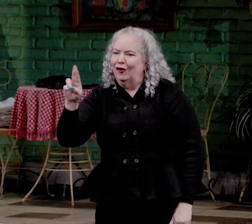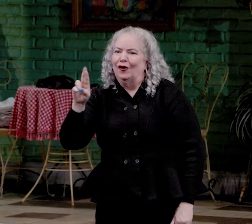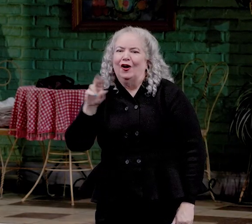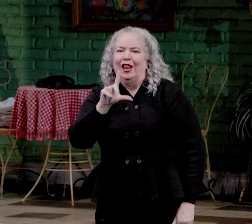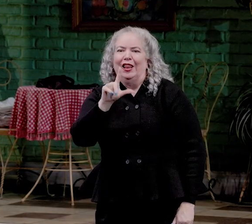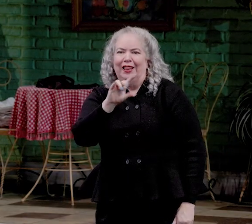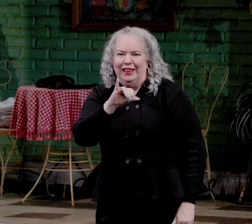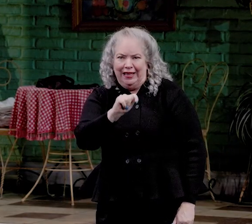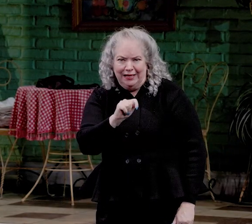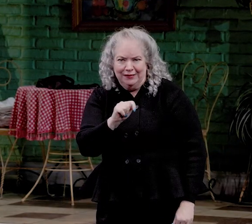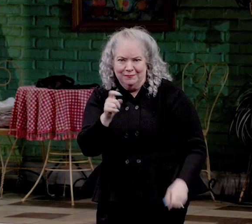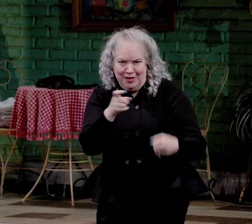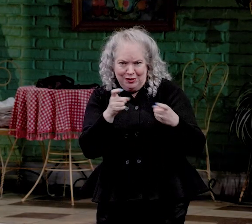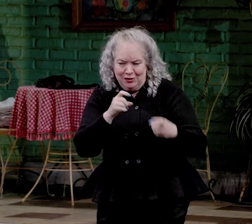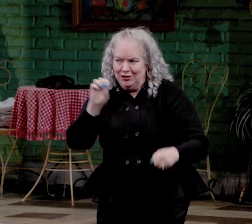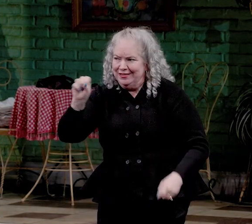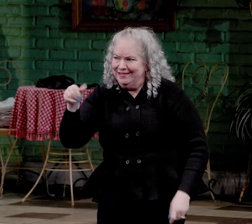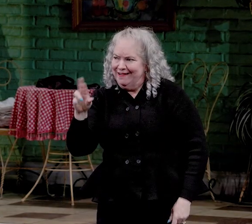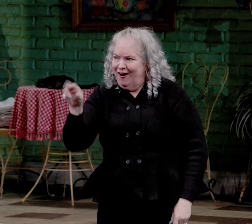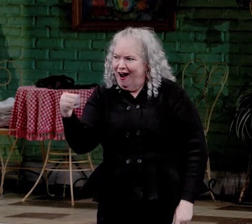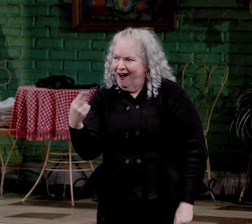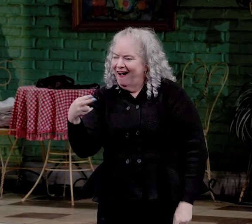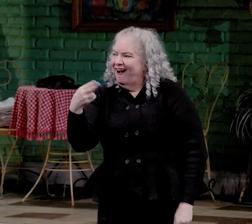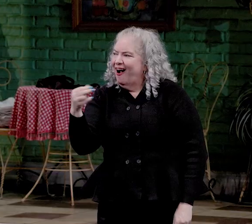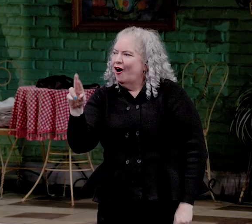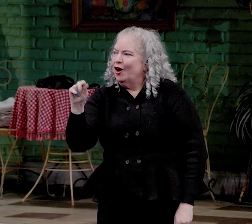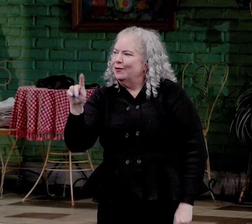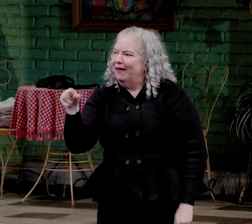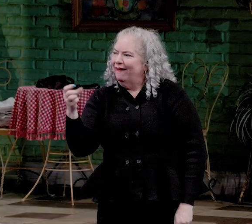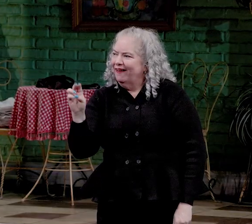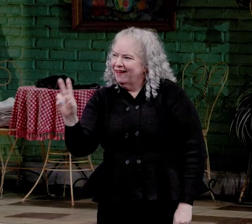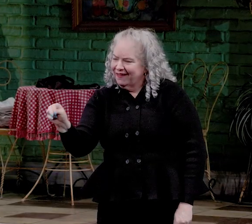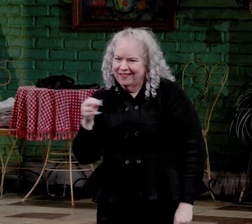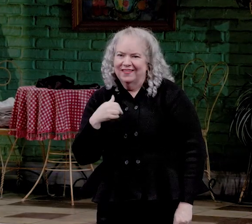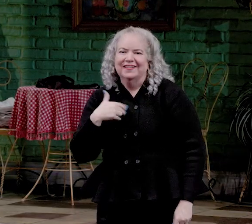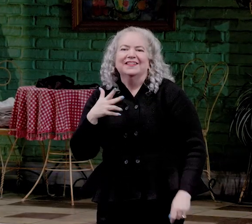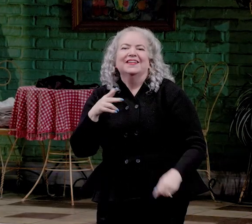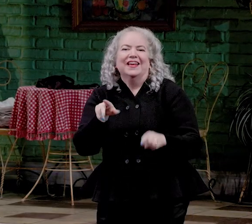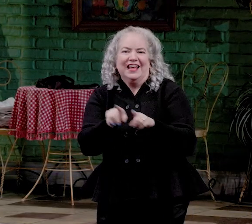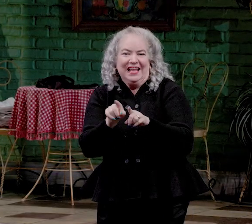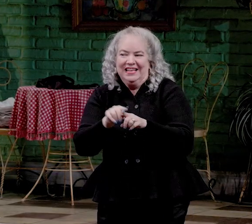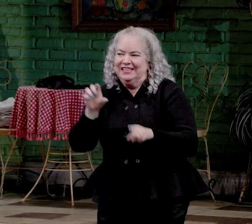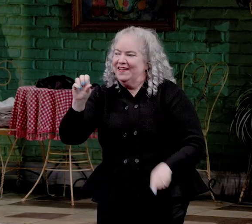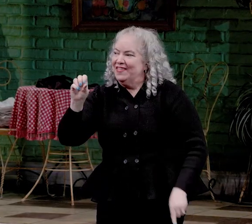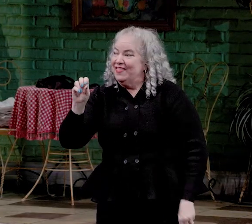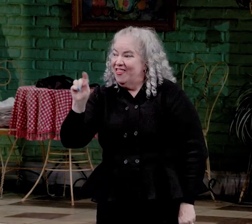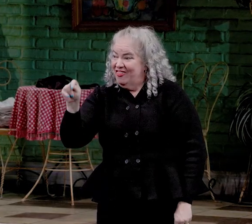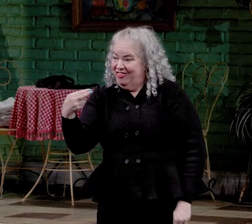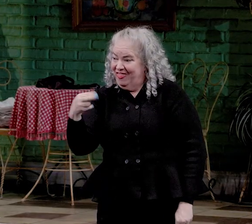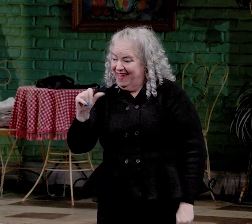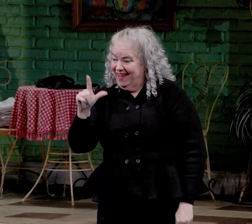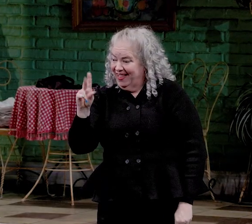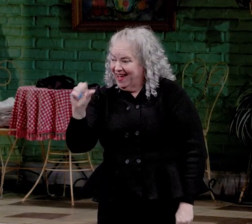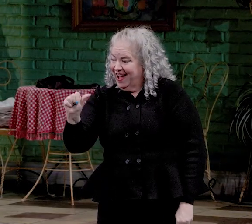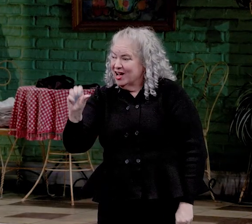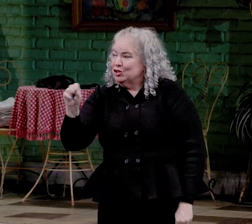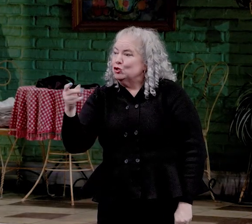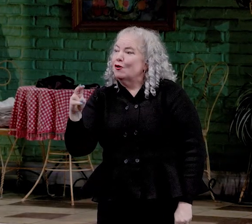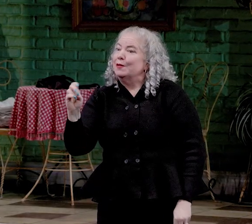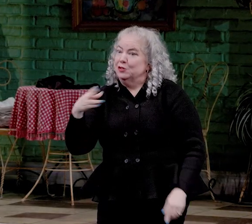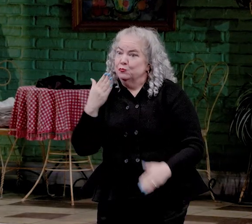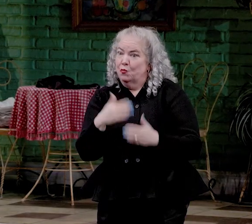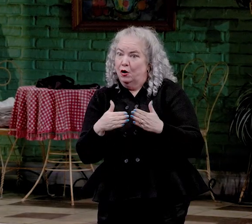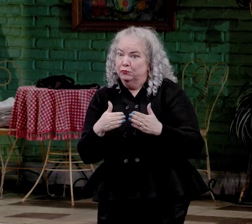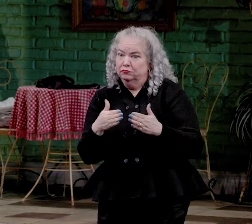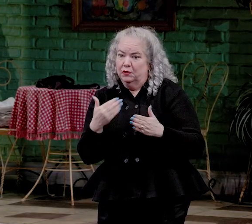literary manager this season, Sarah Hartman, our general manager, Thalia Schramm, who work with me as part of our curation